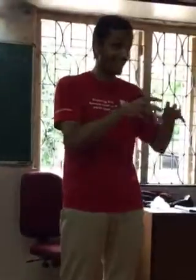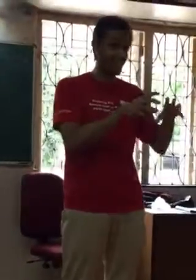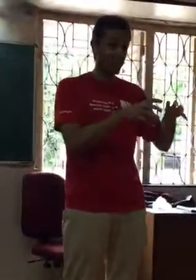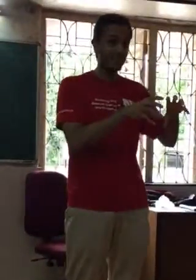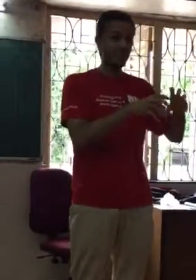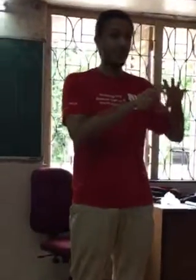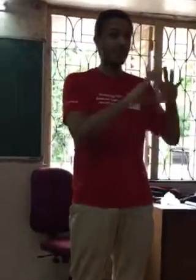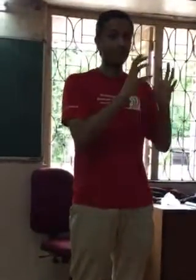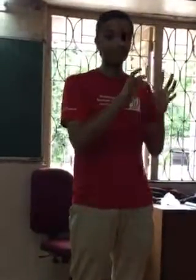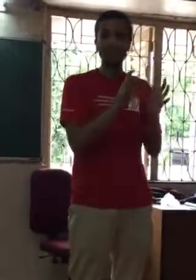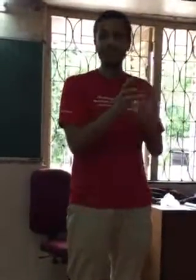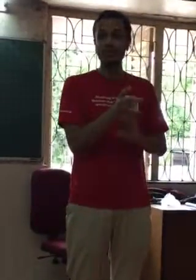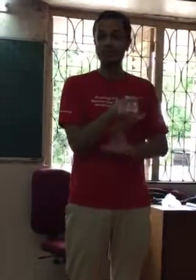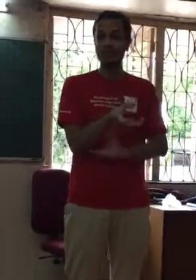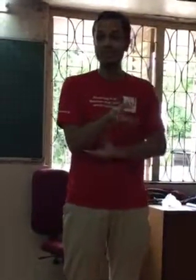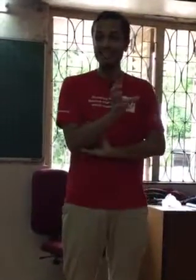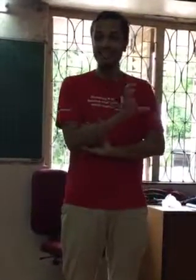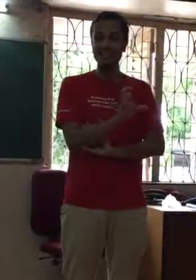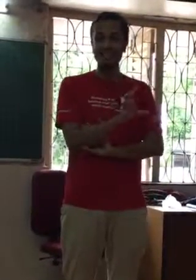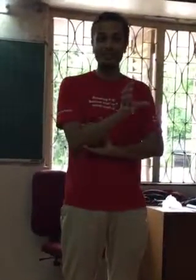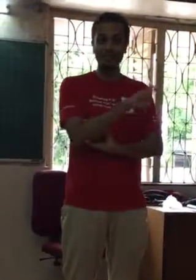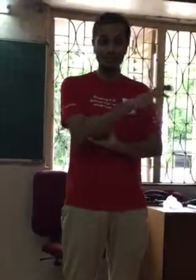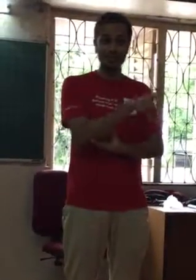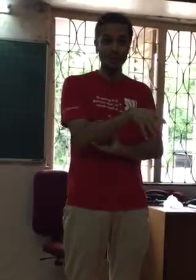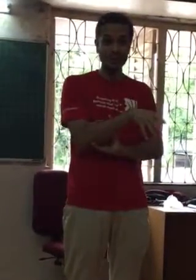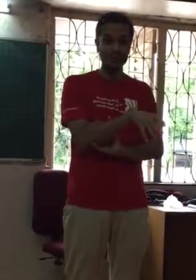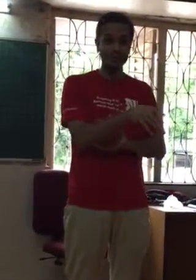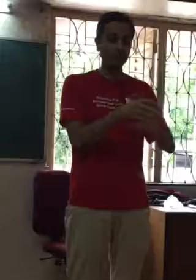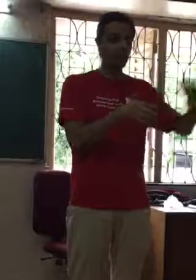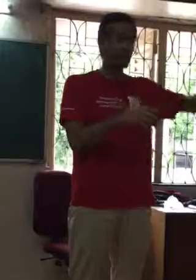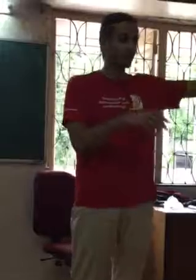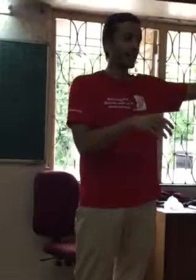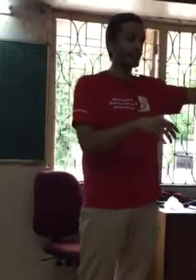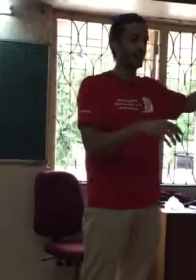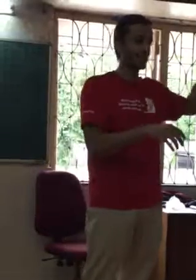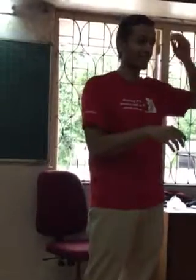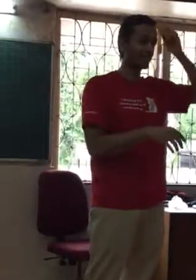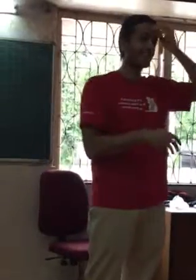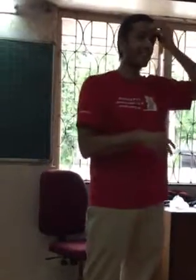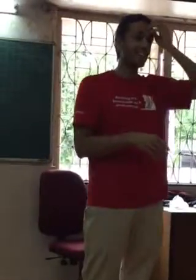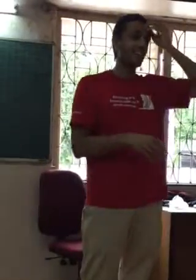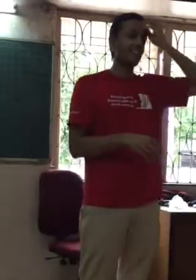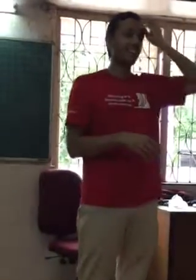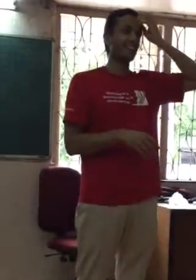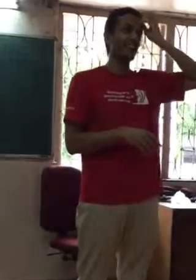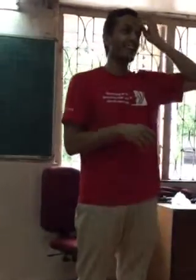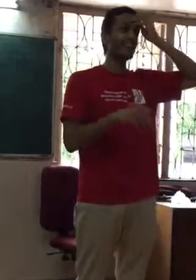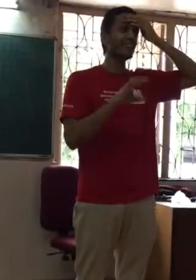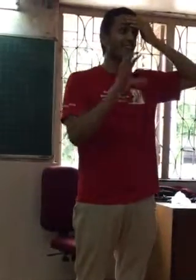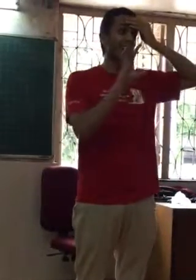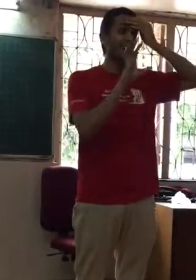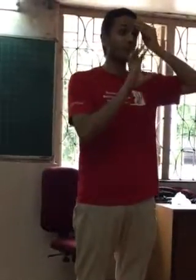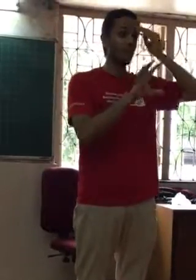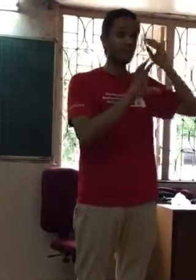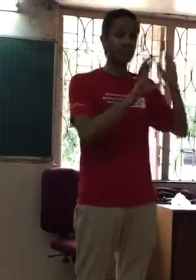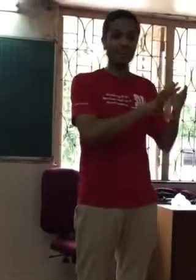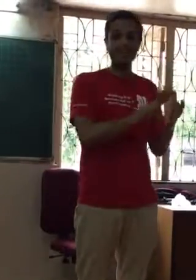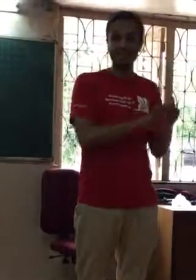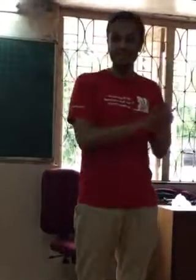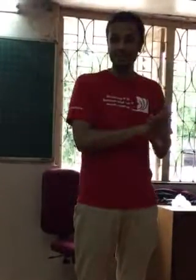saved about 240 kgs of food waste from going to a landfill. And for every 10 kgs